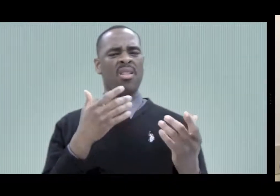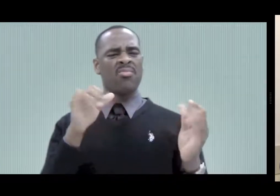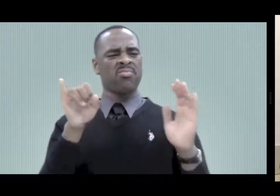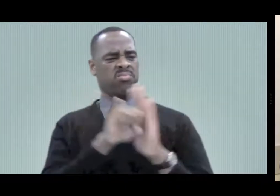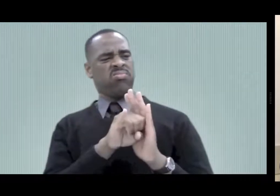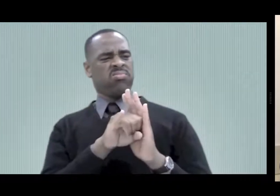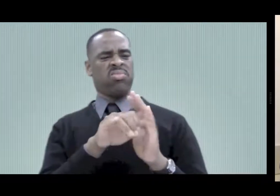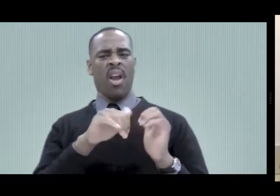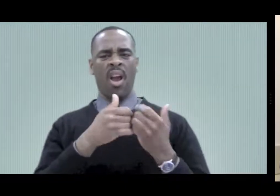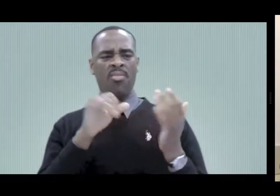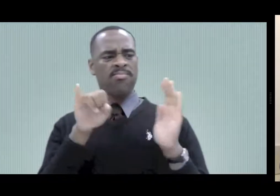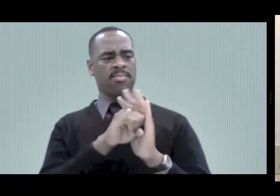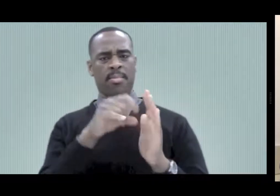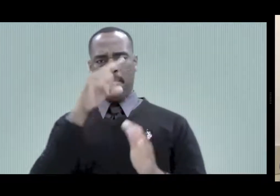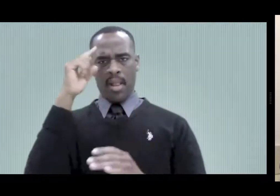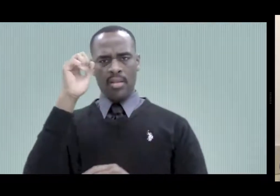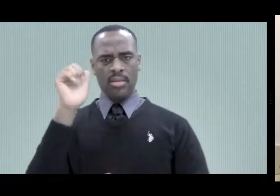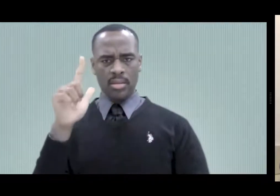Second question